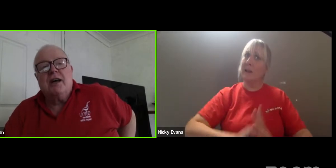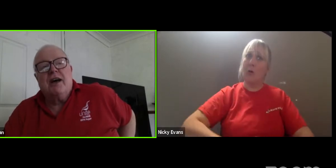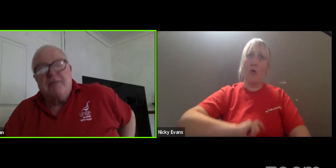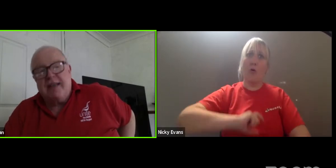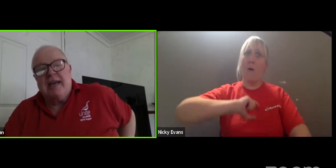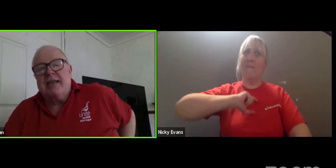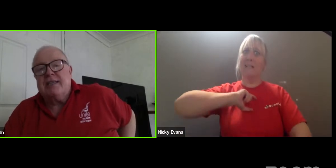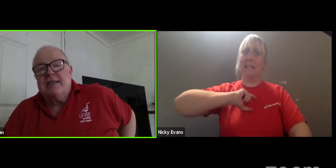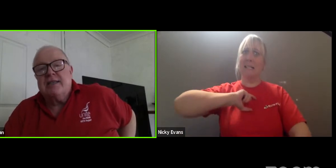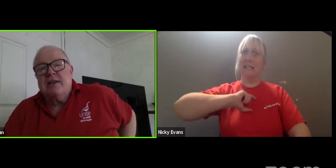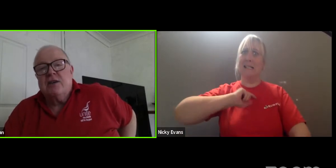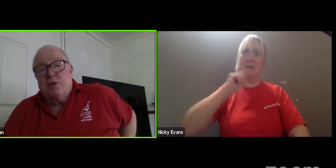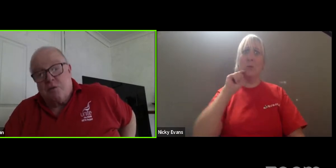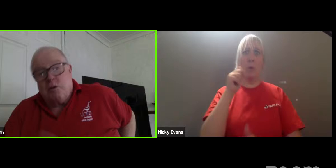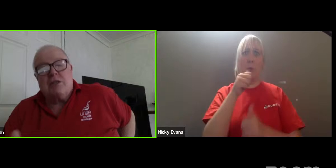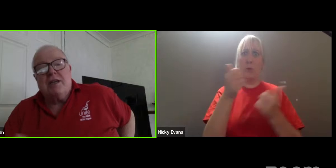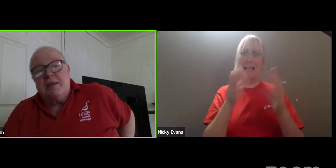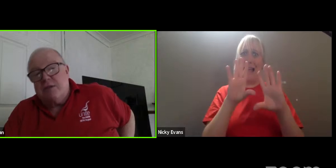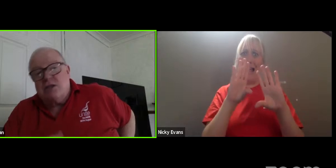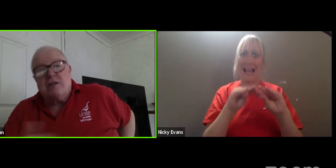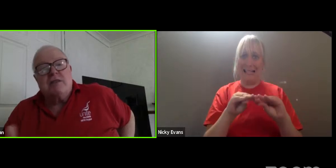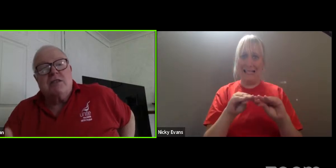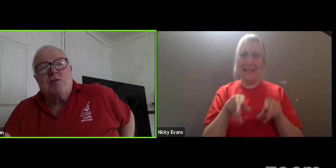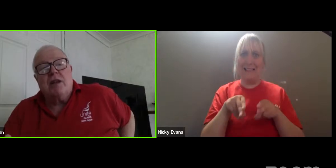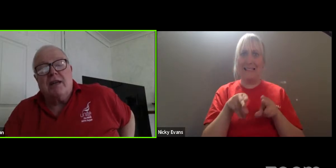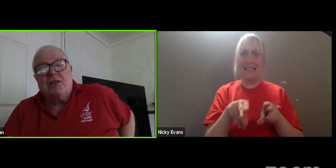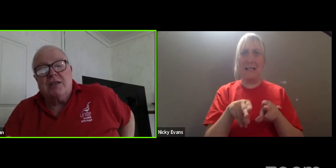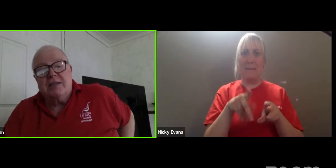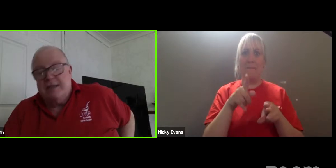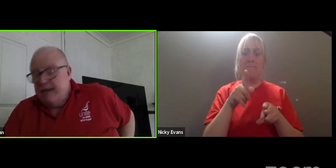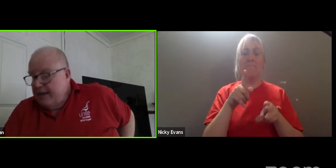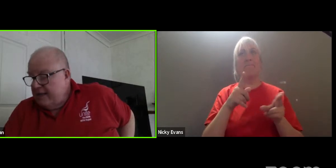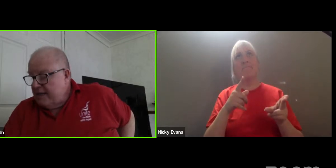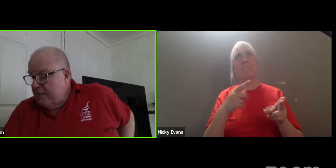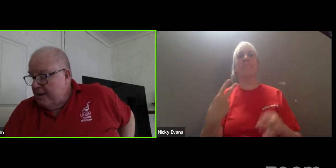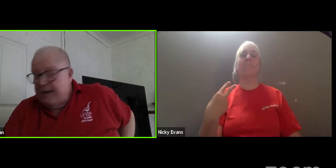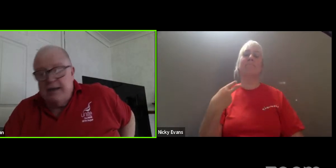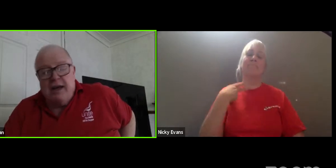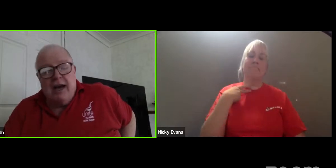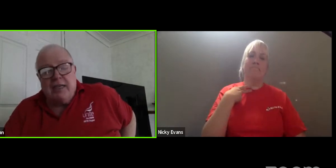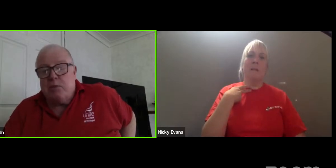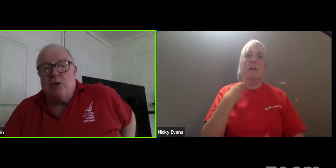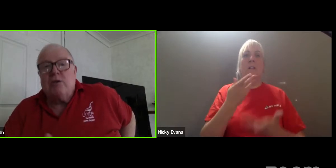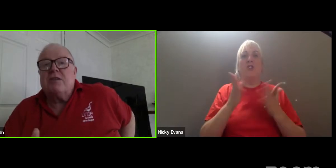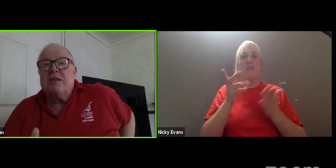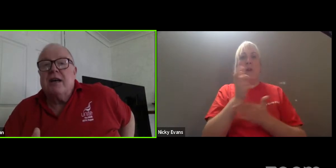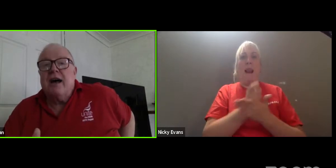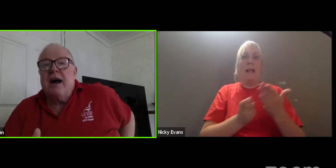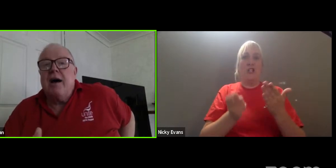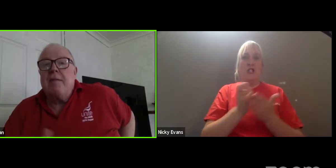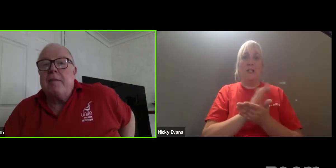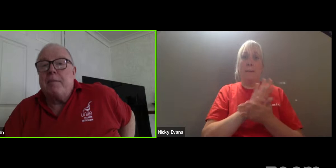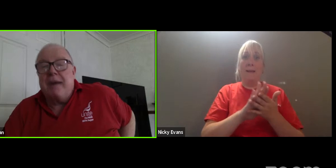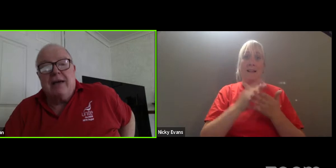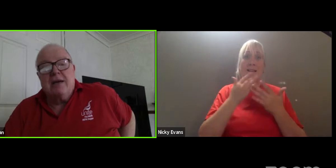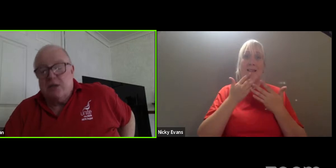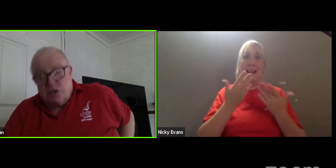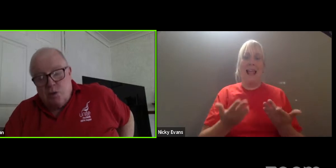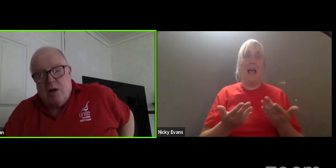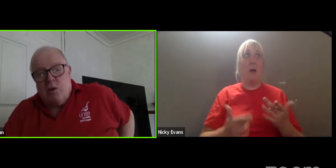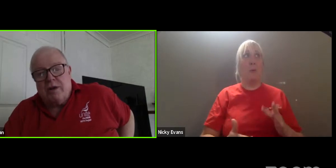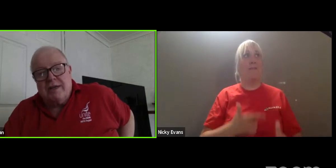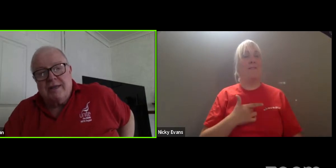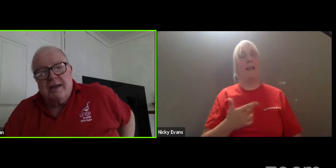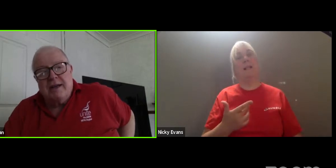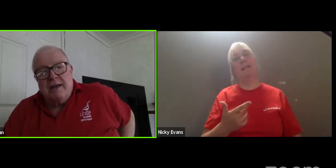verge of ending it. Unfortunately, the result of the general election in December has put us back to